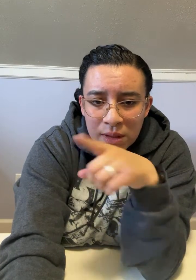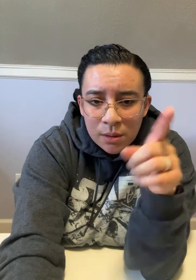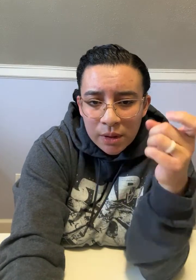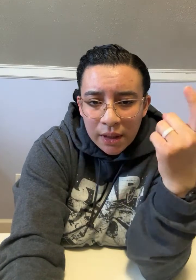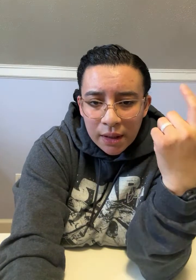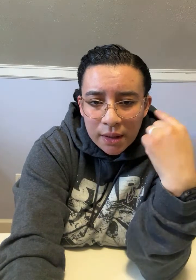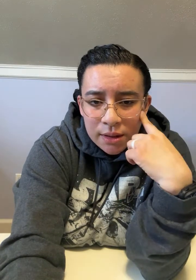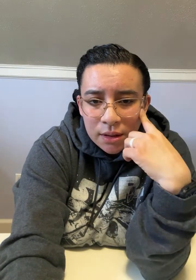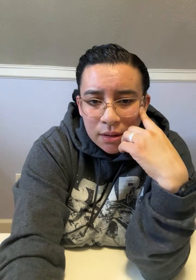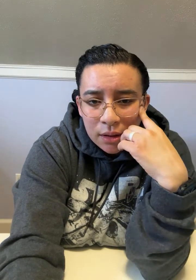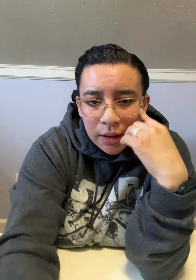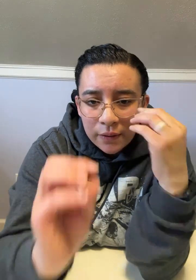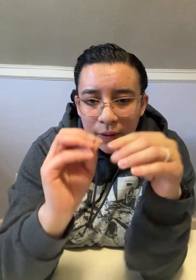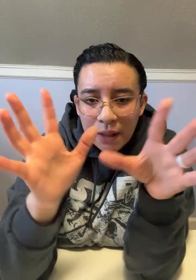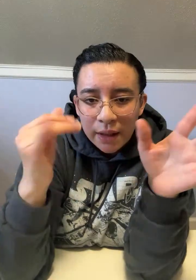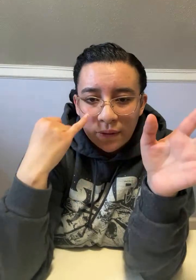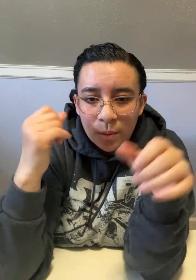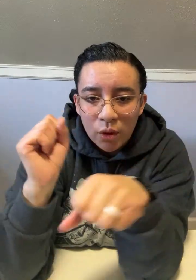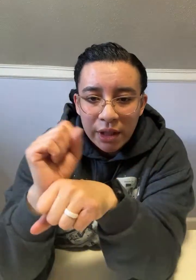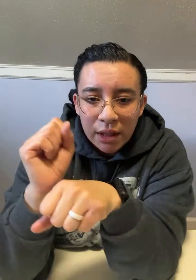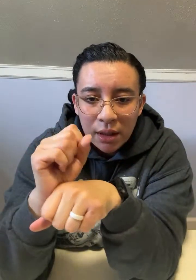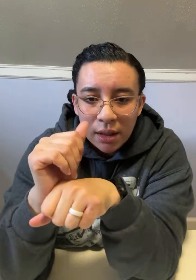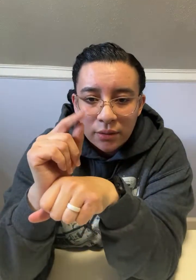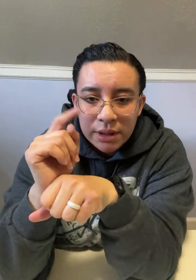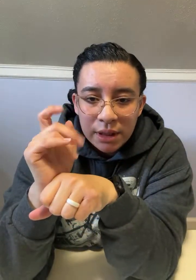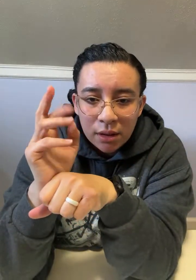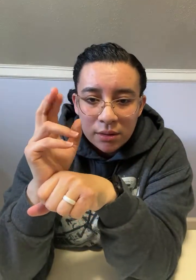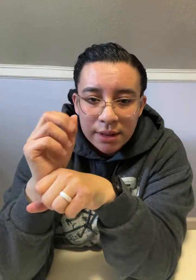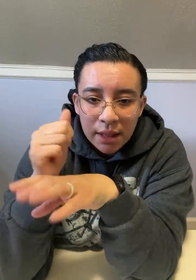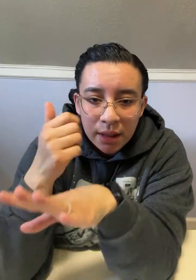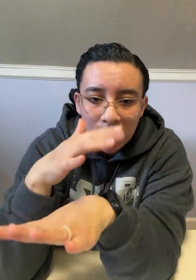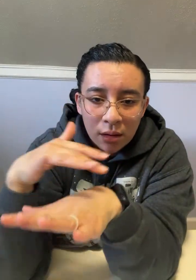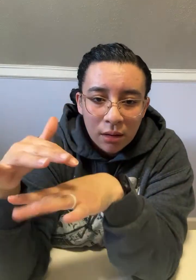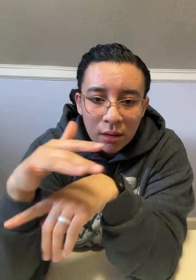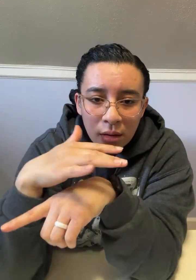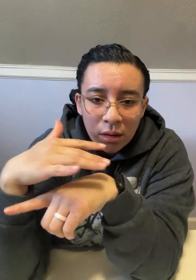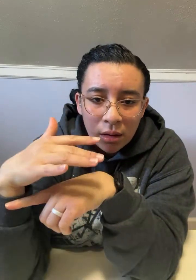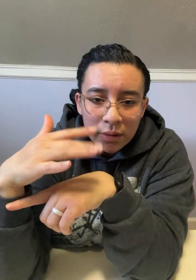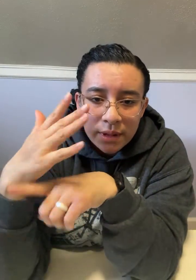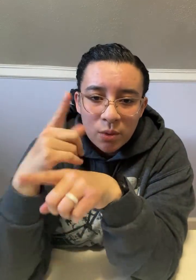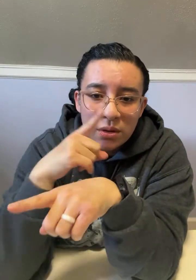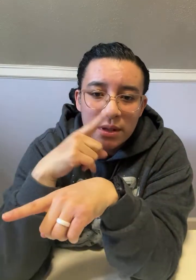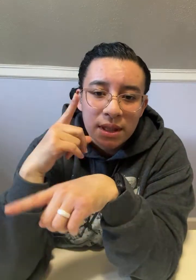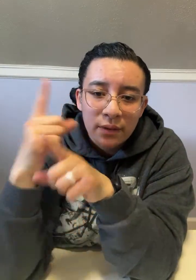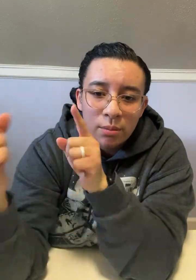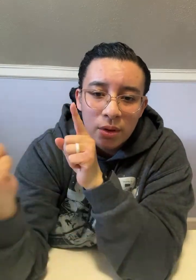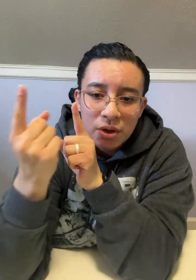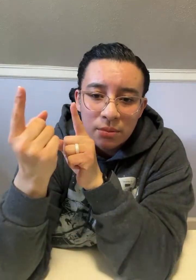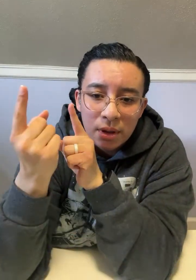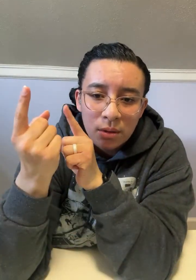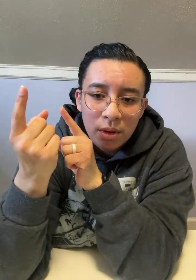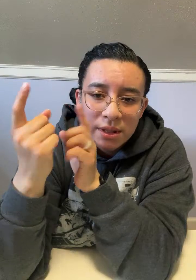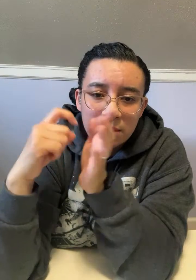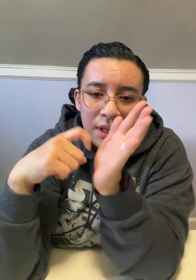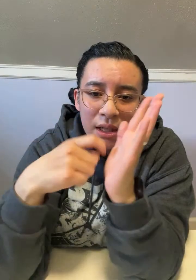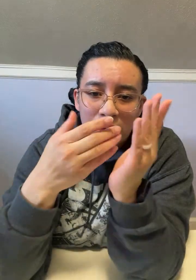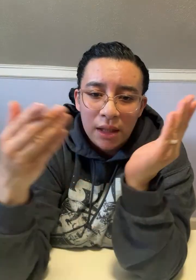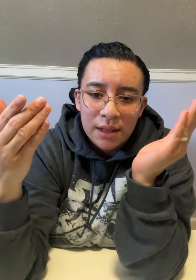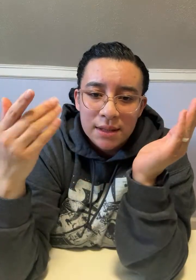Someone asked to clarify, if I'm working at a retail setting, someone who is deaf approached me, what are some key things I